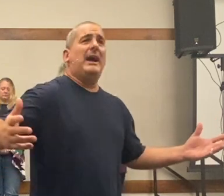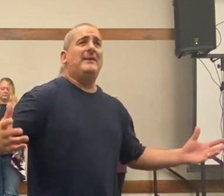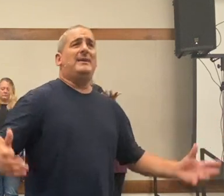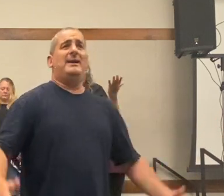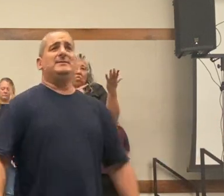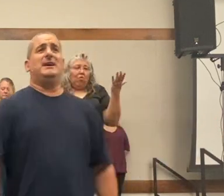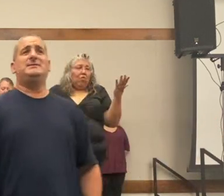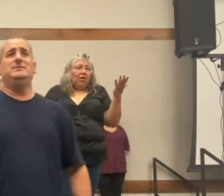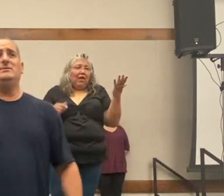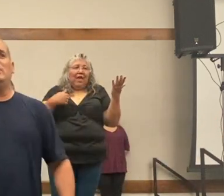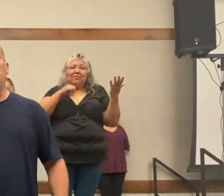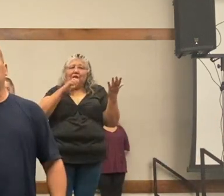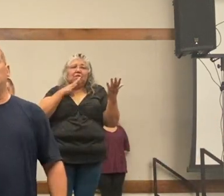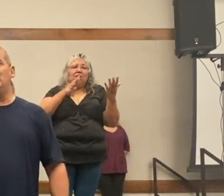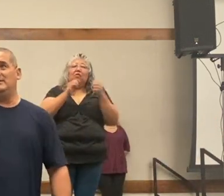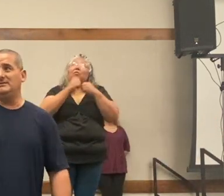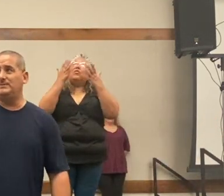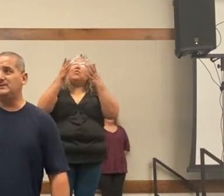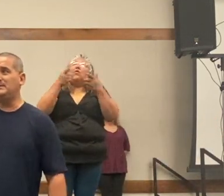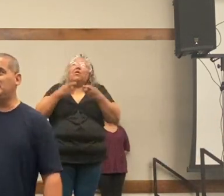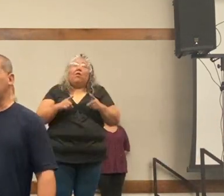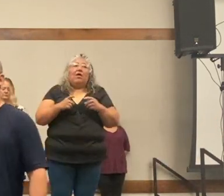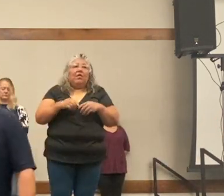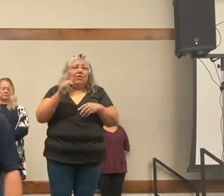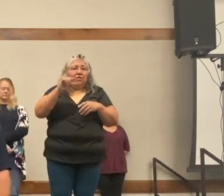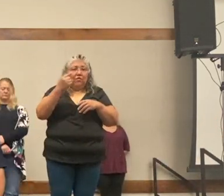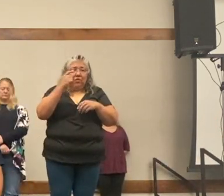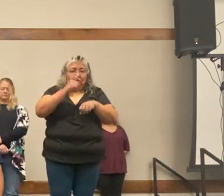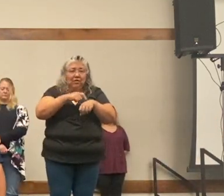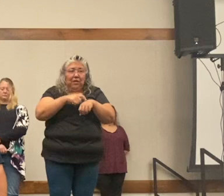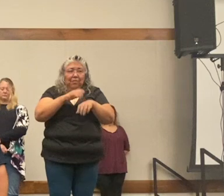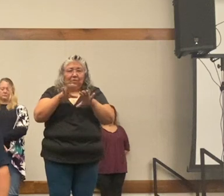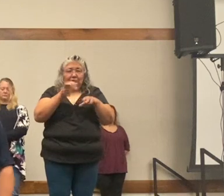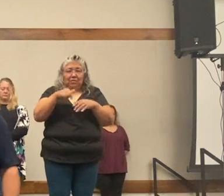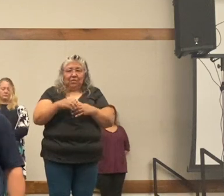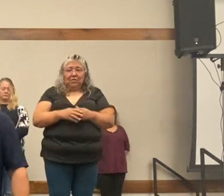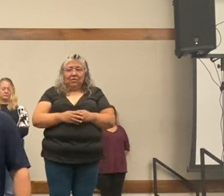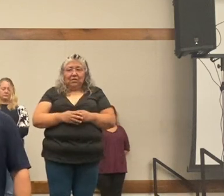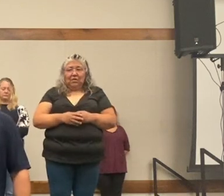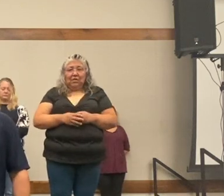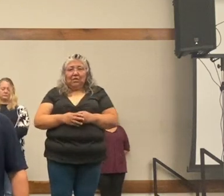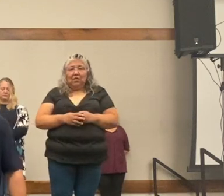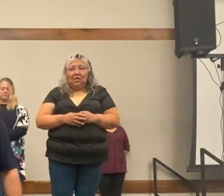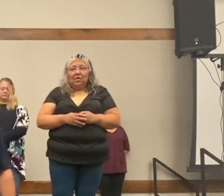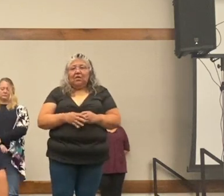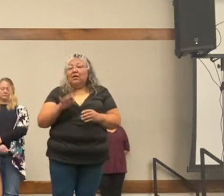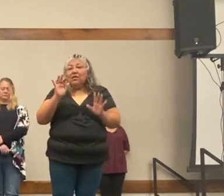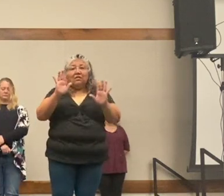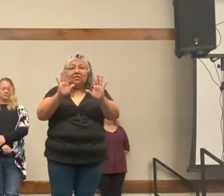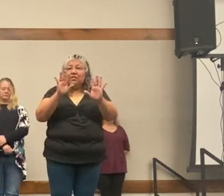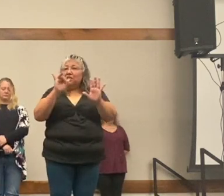Lord, I haven't talked to you in a while. Lord, this is the first time I've ever done it. That's okay, do it.